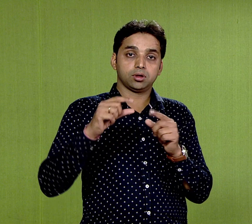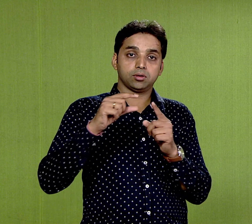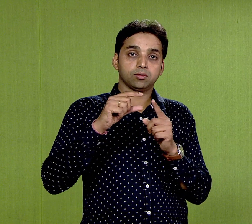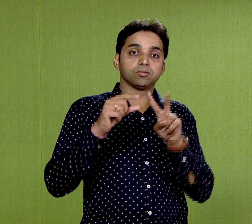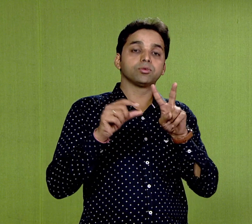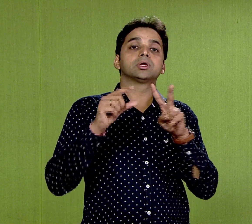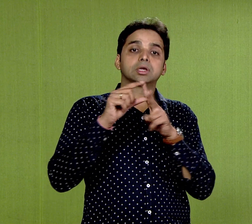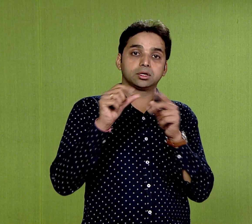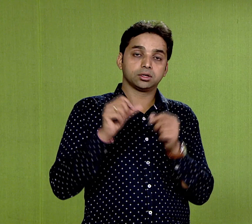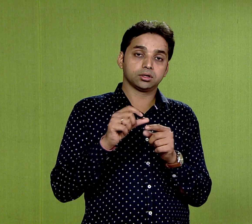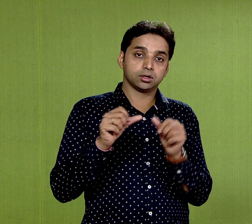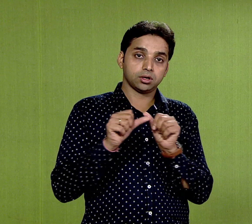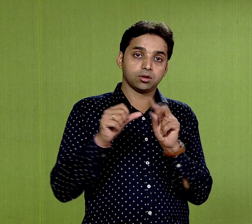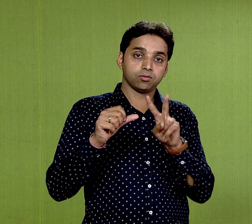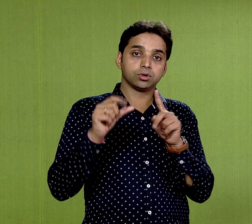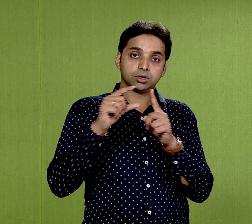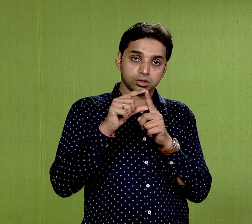Abd as-Samad,